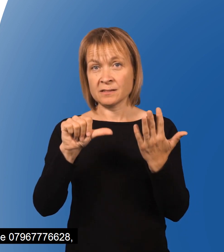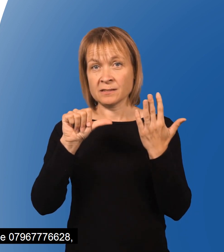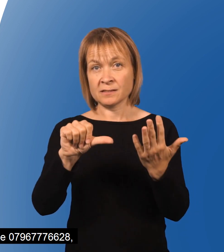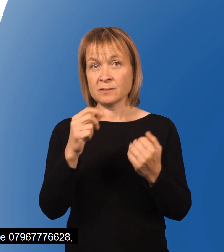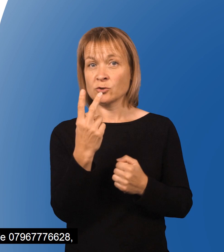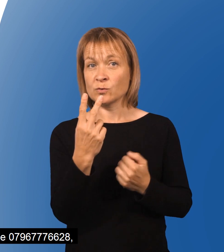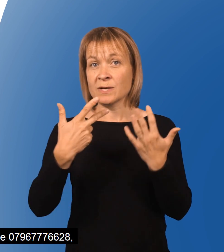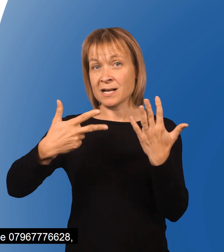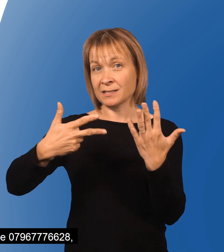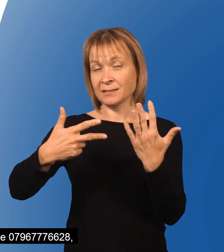07967776628,